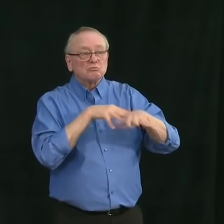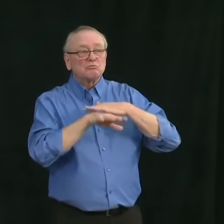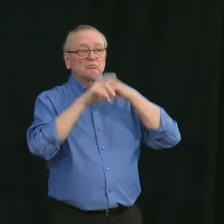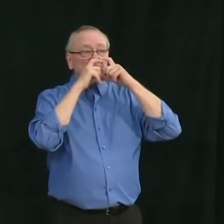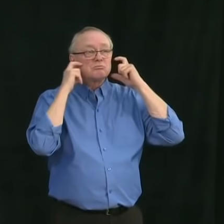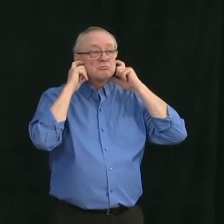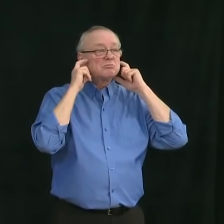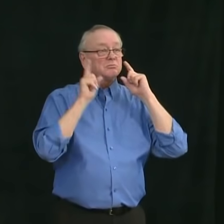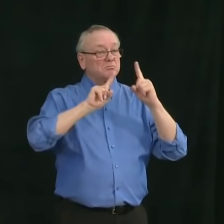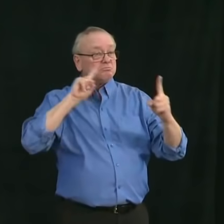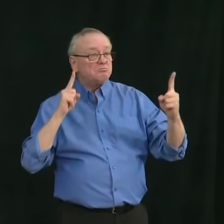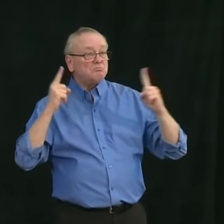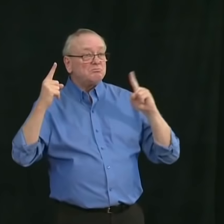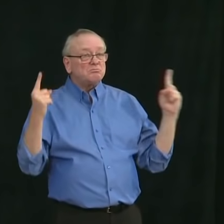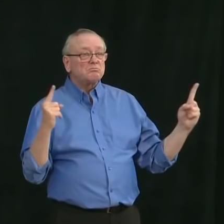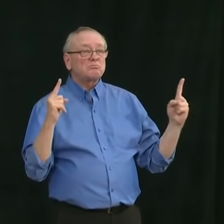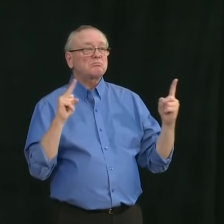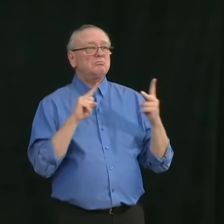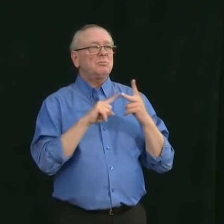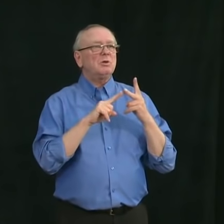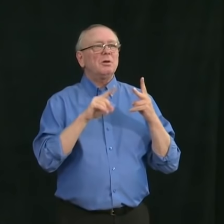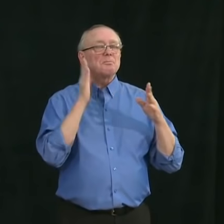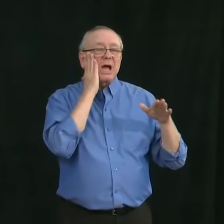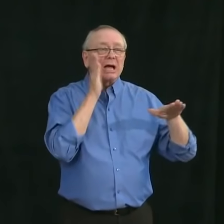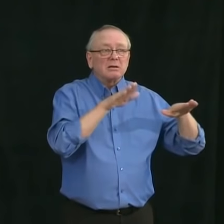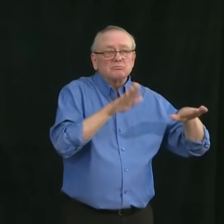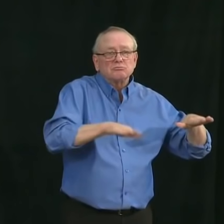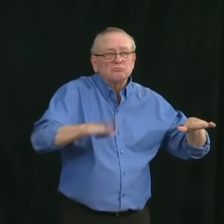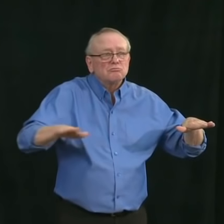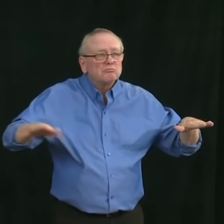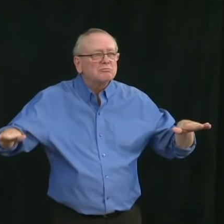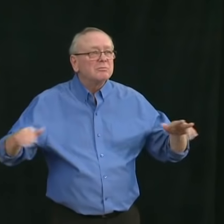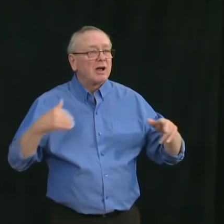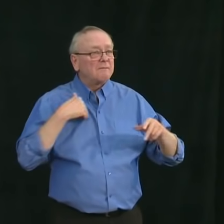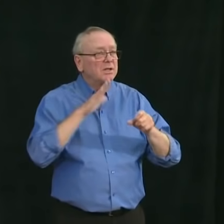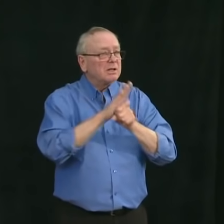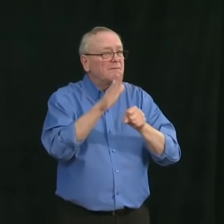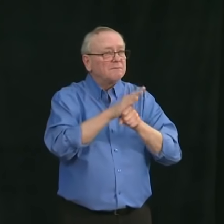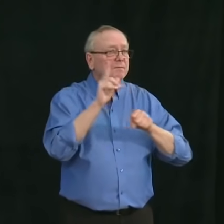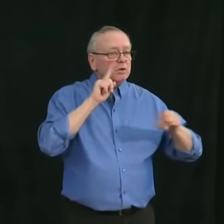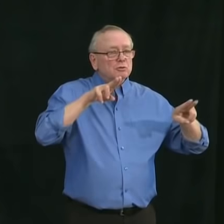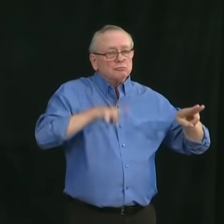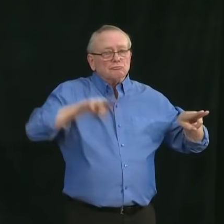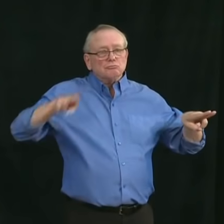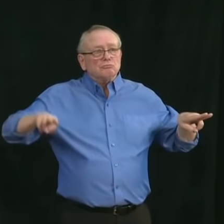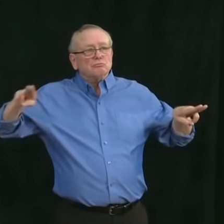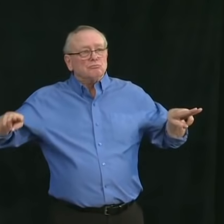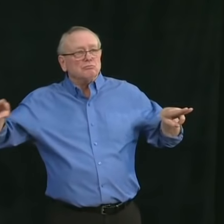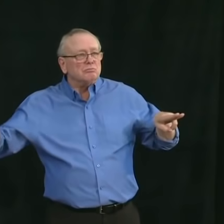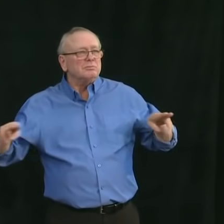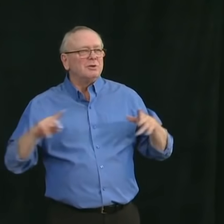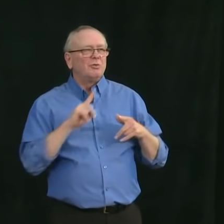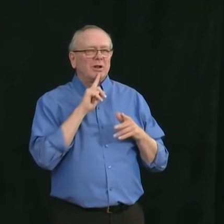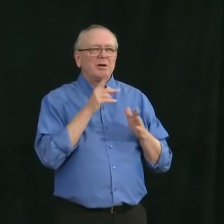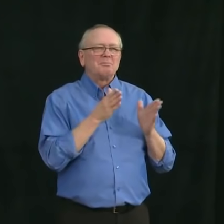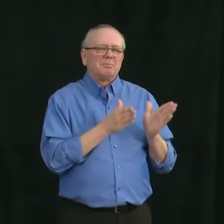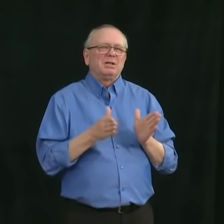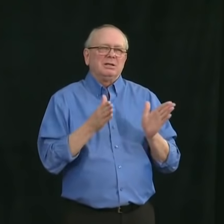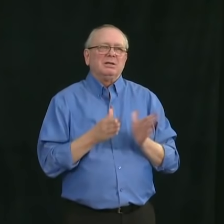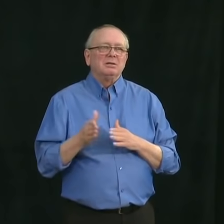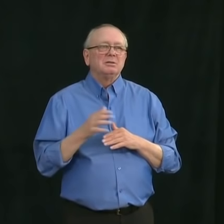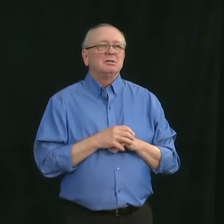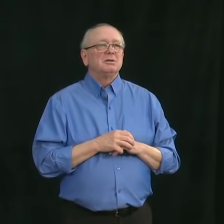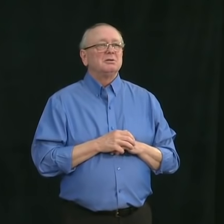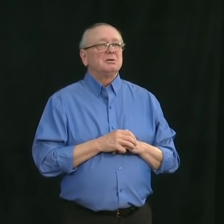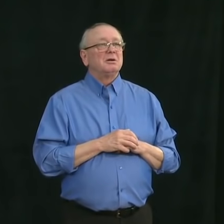that, again, are part of that planning and have been. With respect to that question about what do we anticipate when people go back, I think